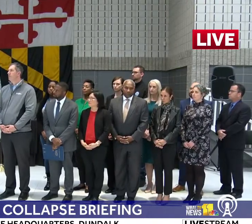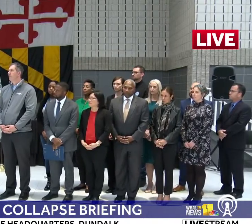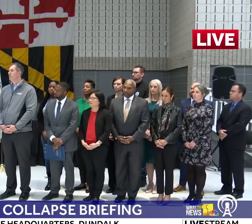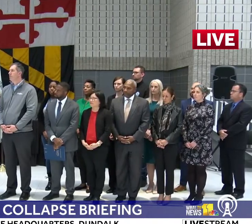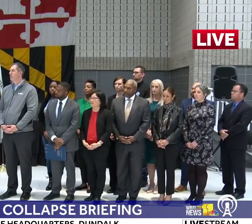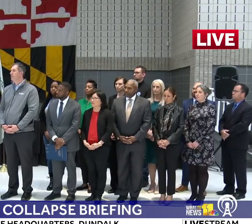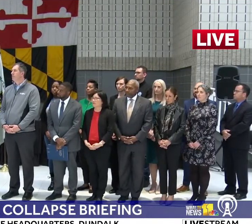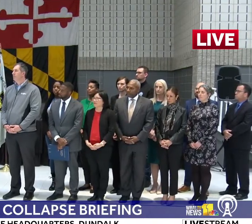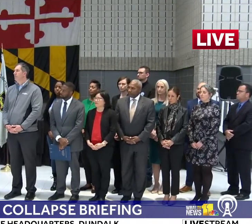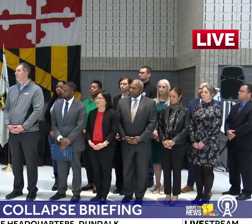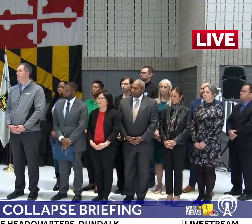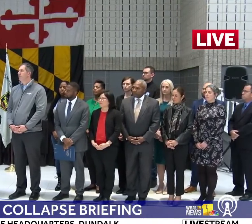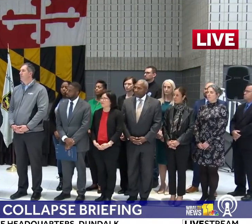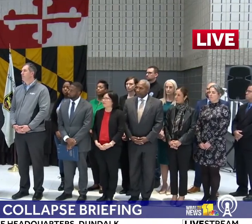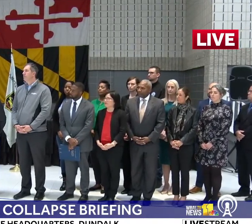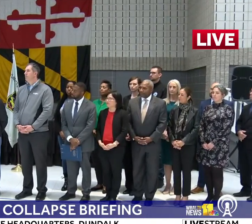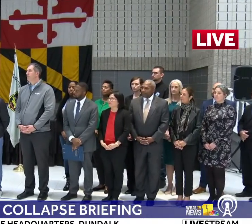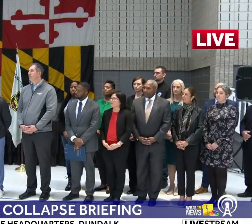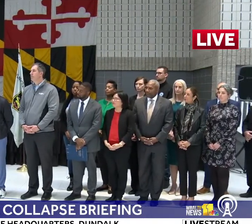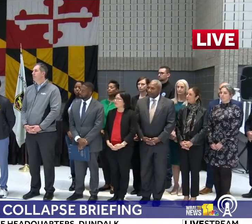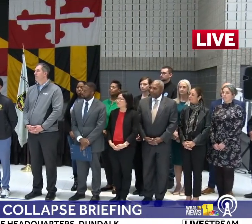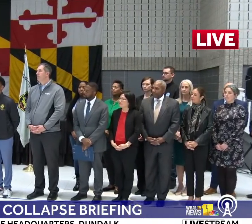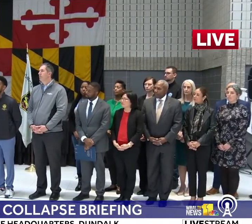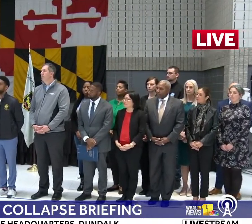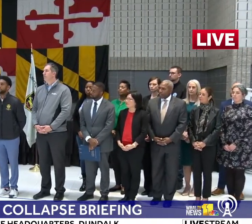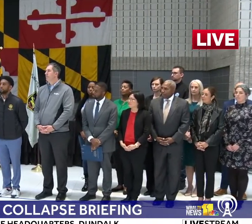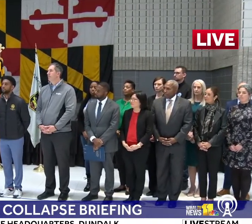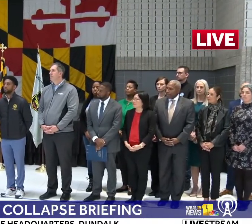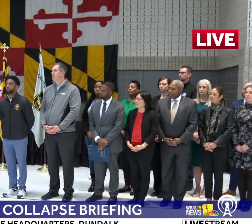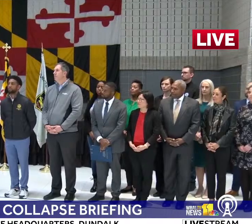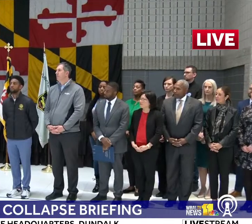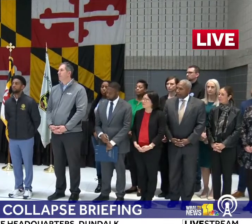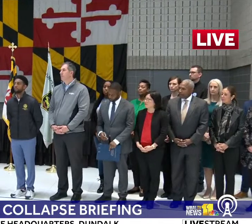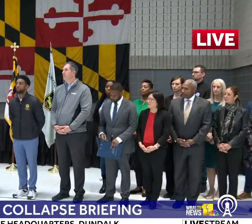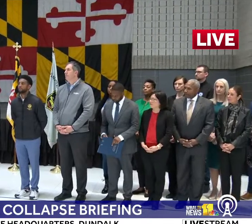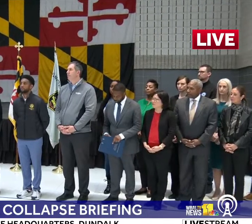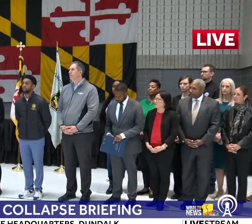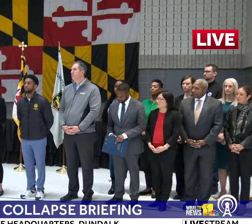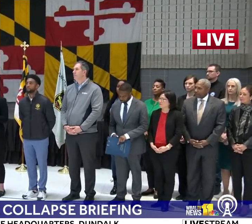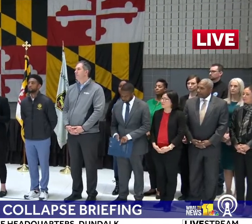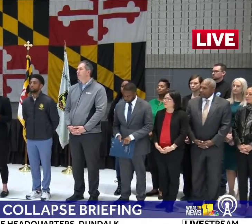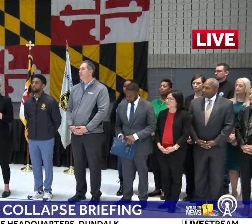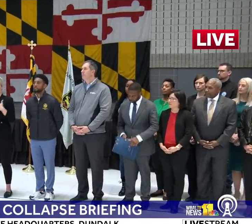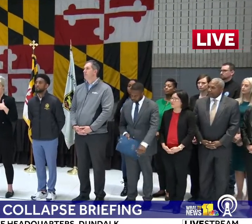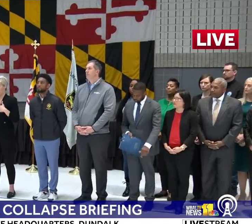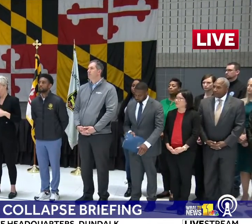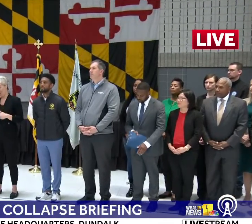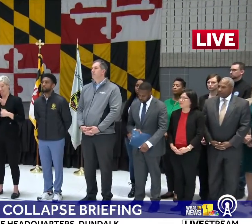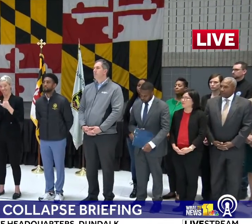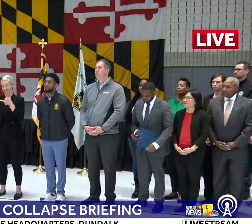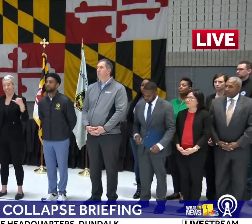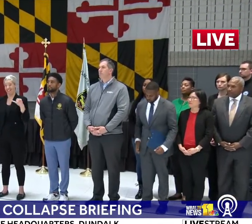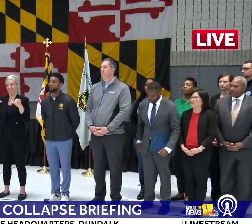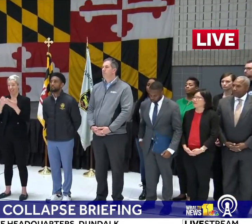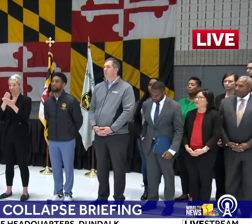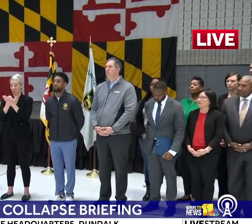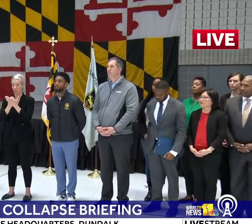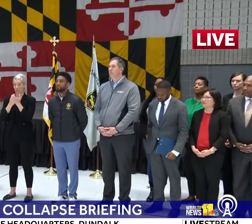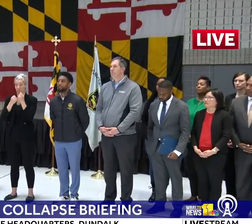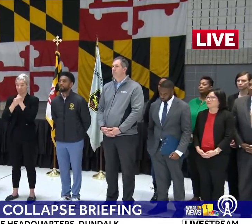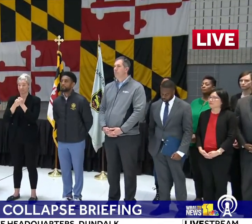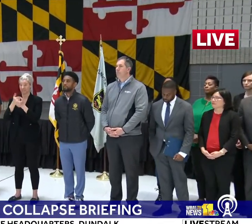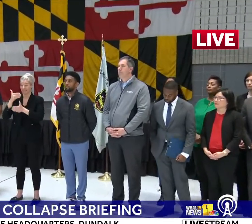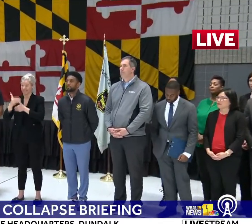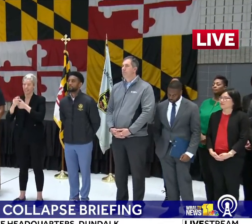Maryland's recovery. The people who you see here have been on the front lines of Maryland's economic strength for years, and